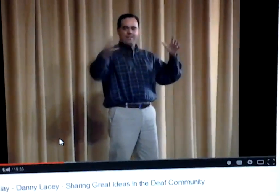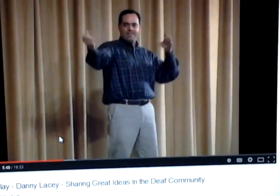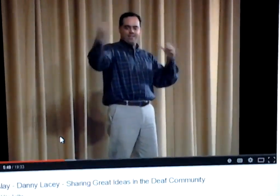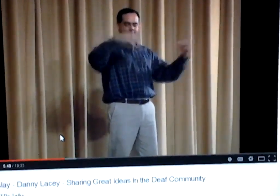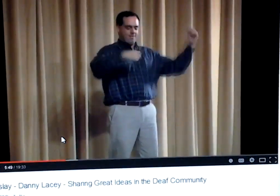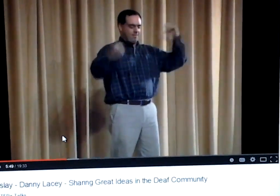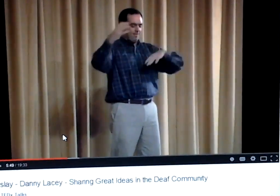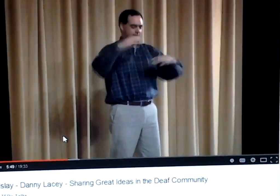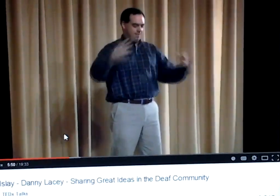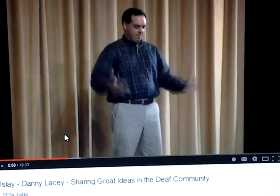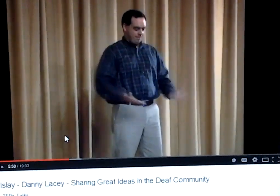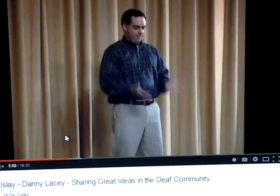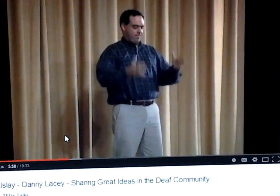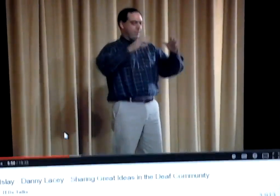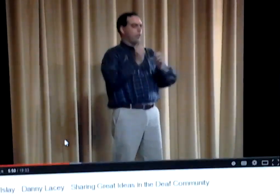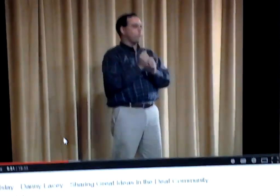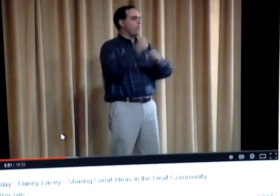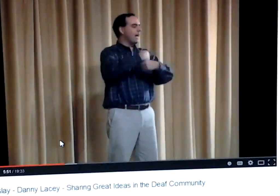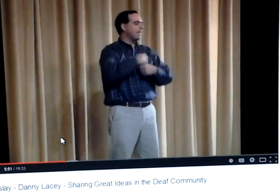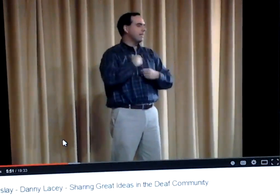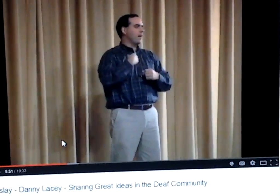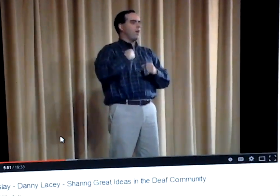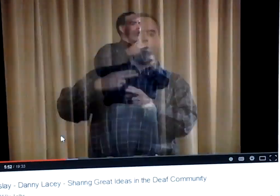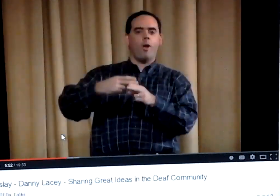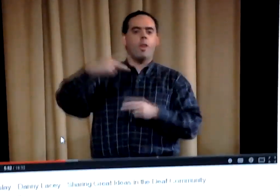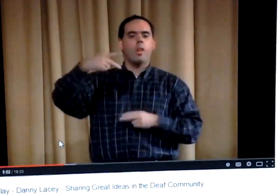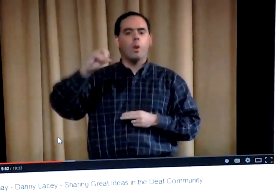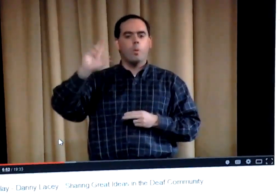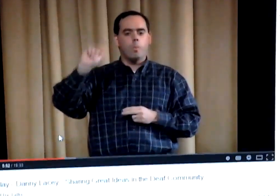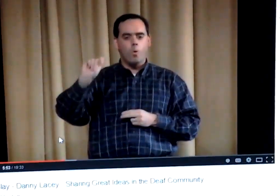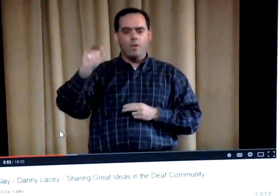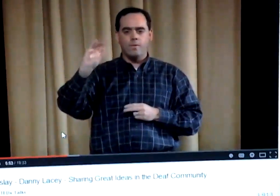Oh, I can learn that, and make myself,